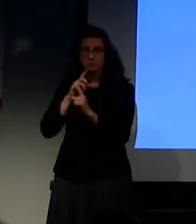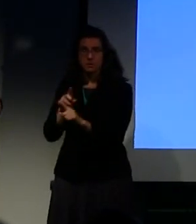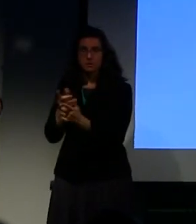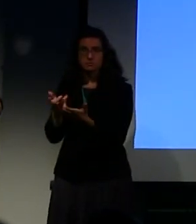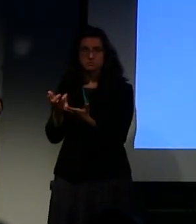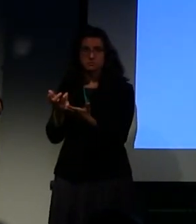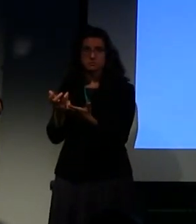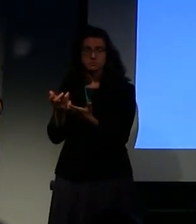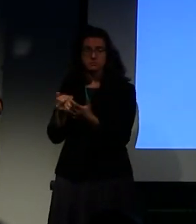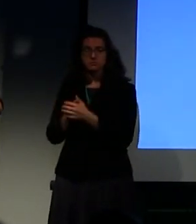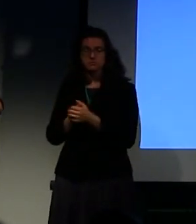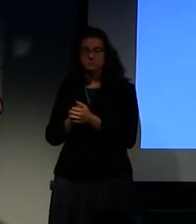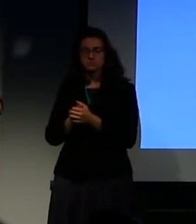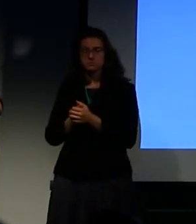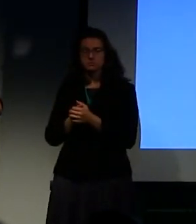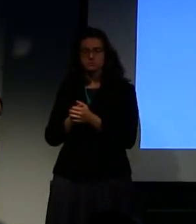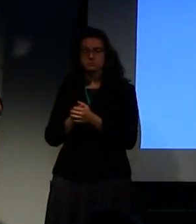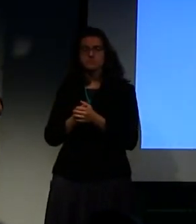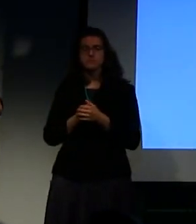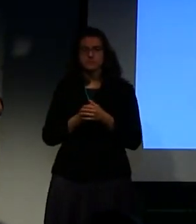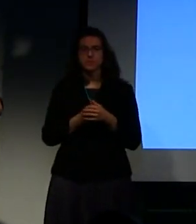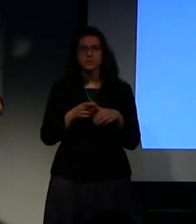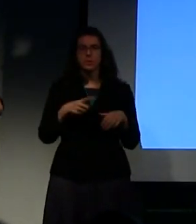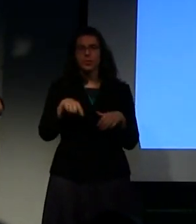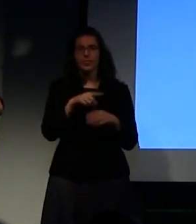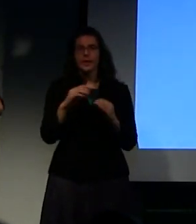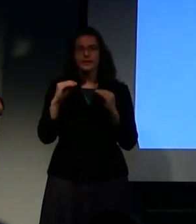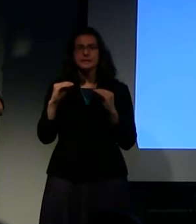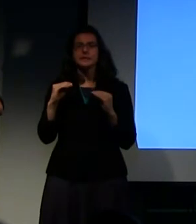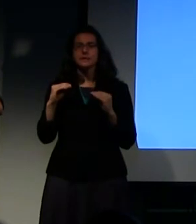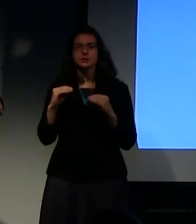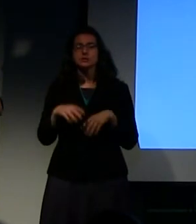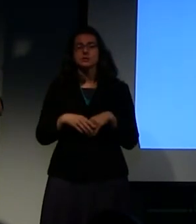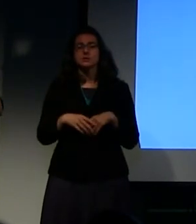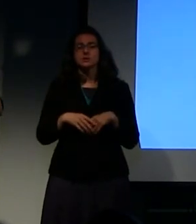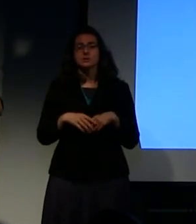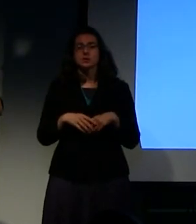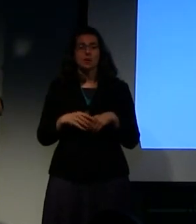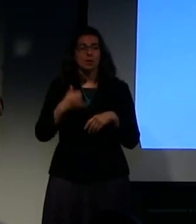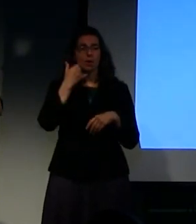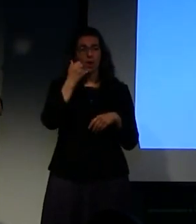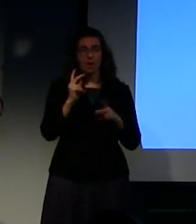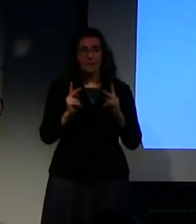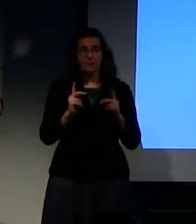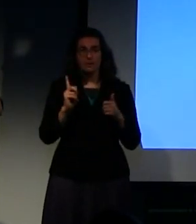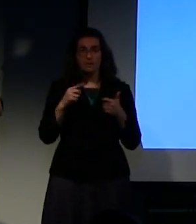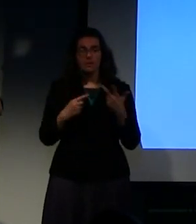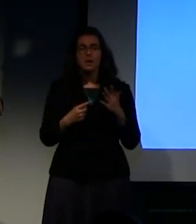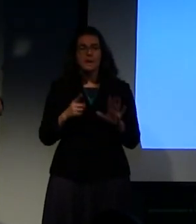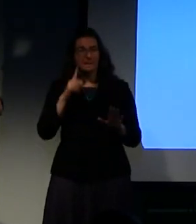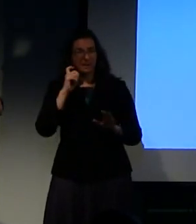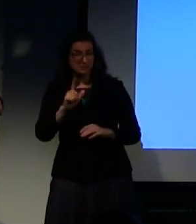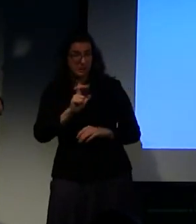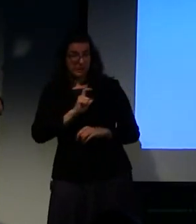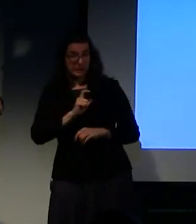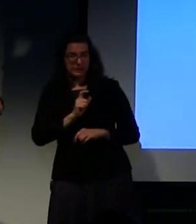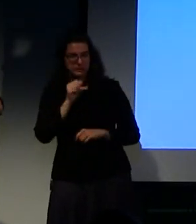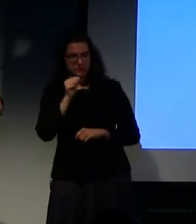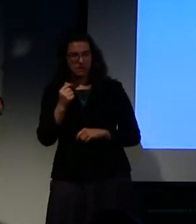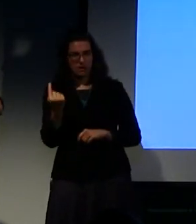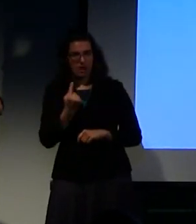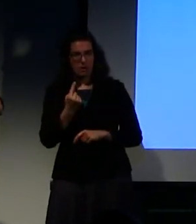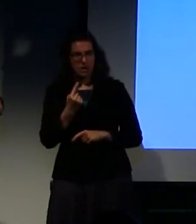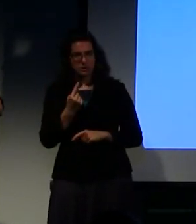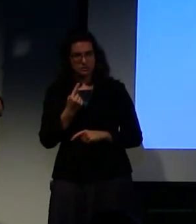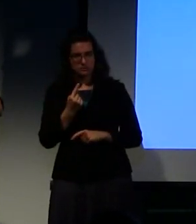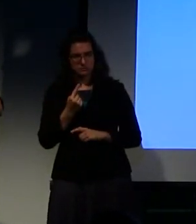it? And they teach you, these are the people you would call, because police aren't always trained to deal with